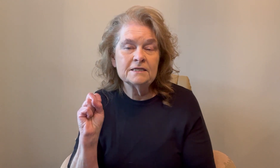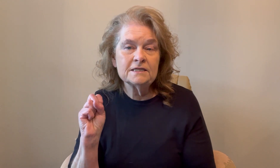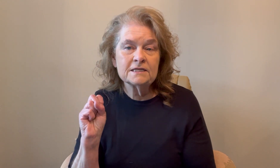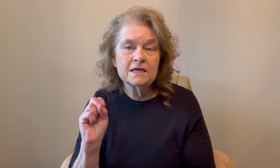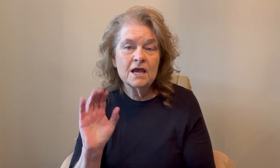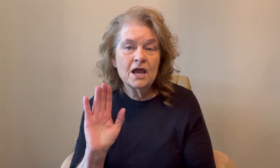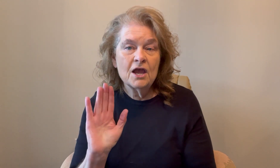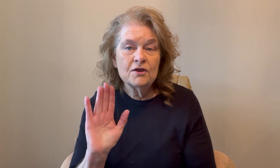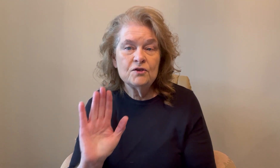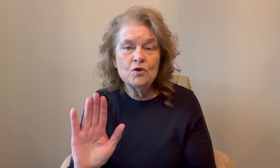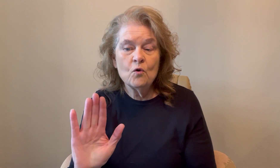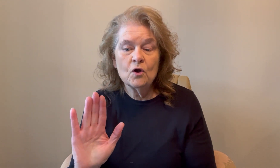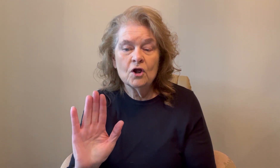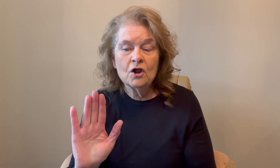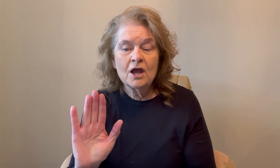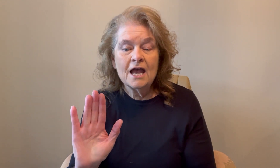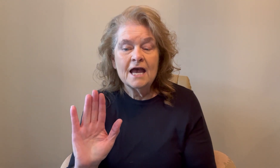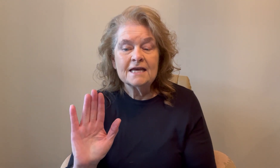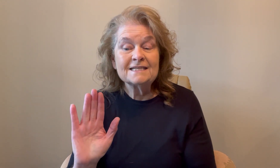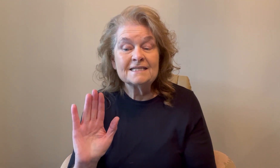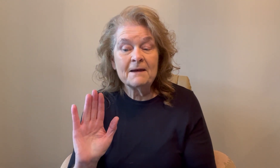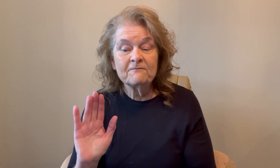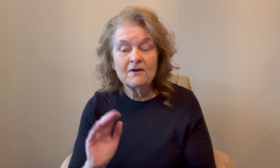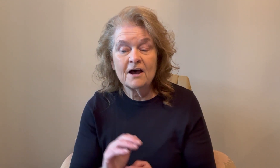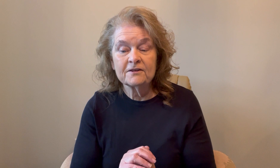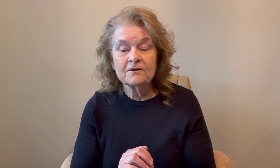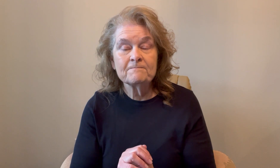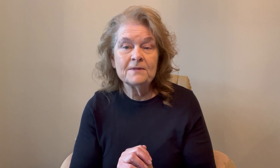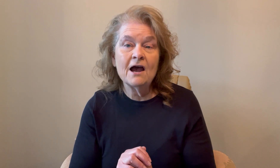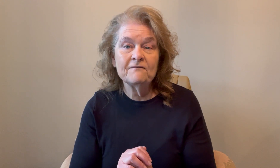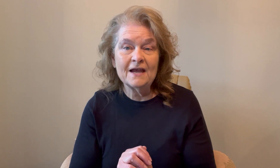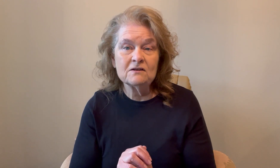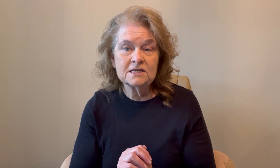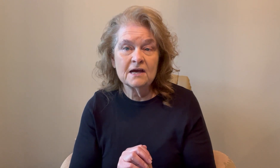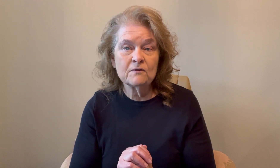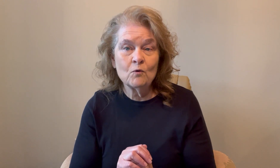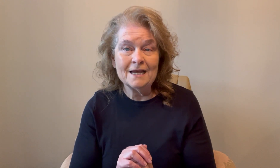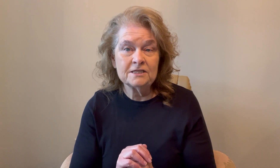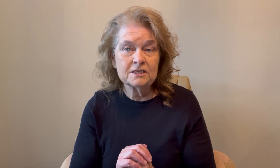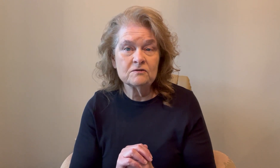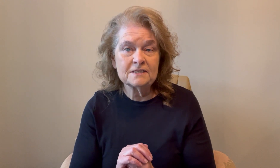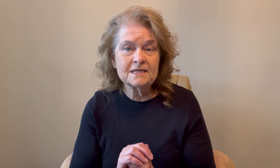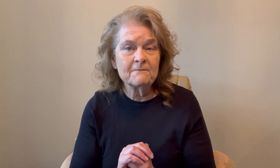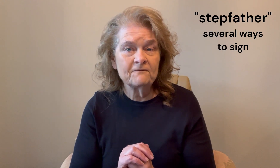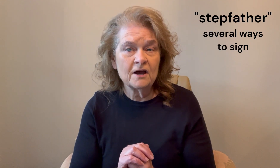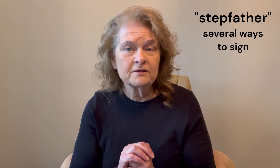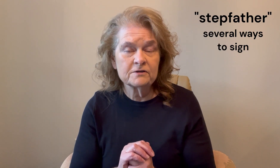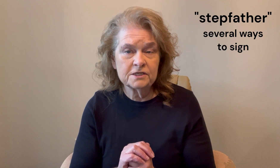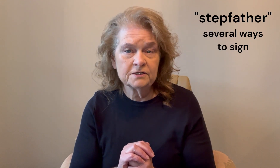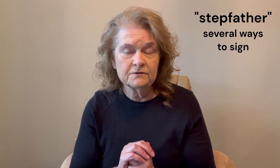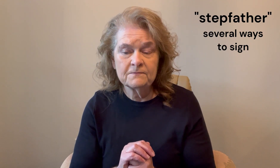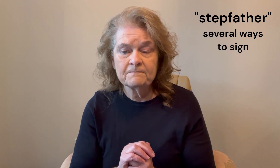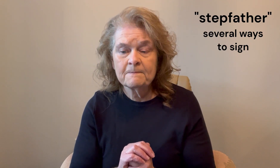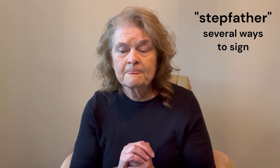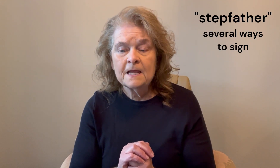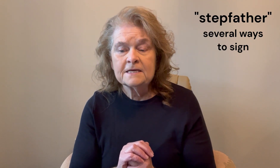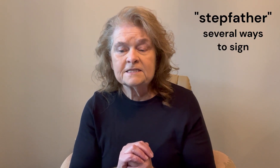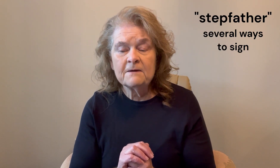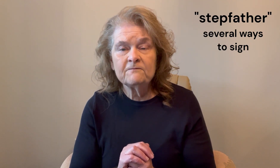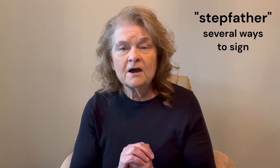was your stepfather. Now I found several ways to do stepfather too.